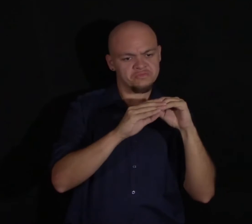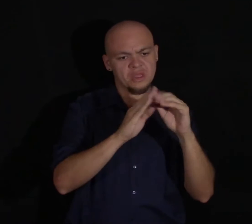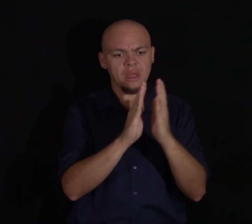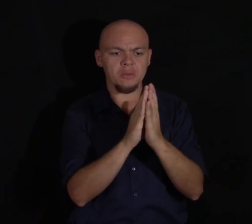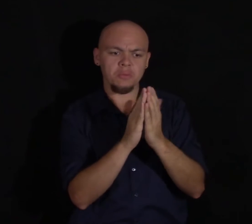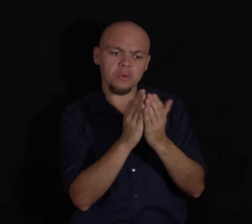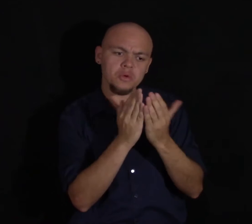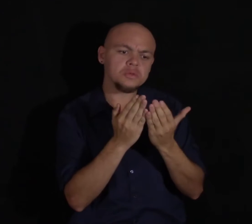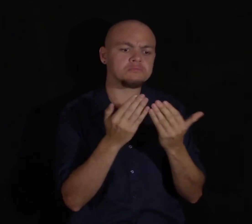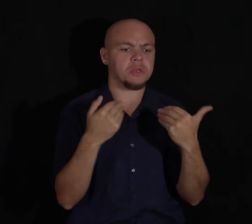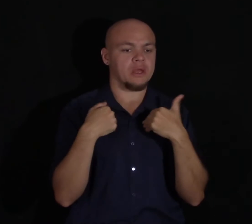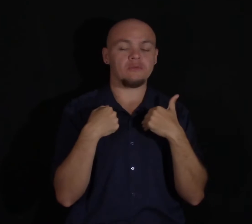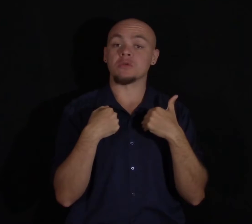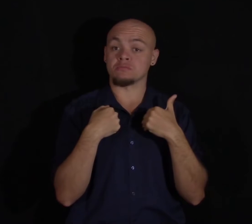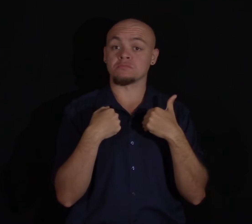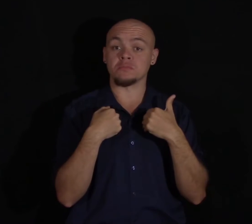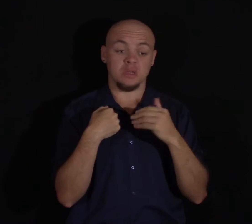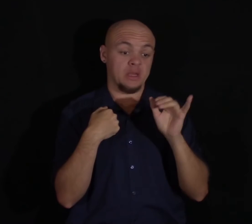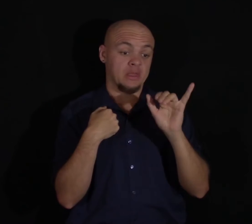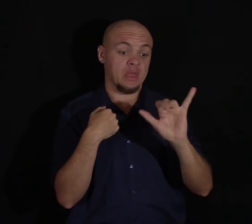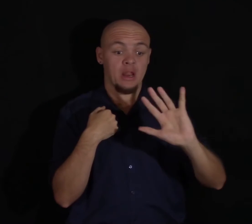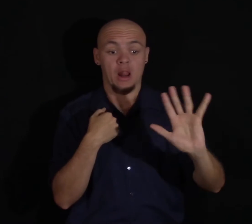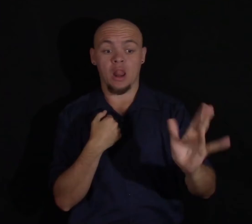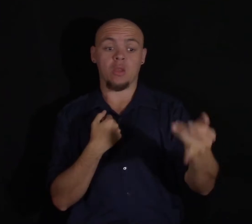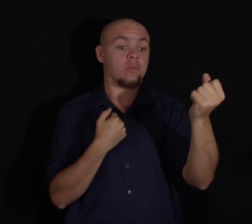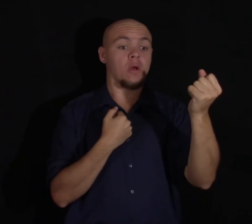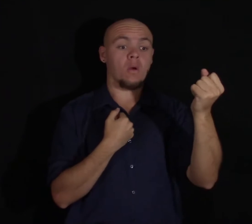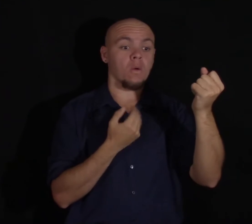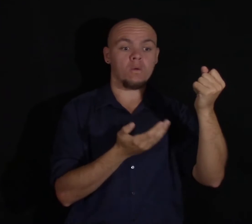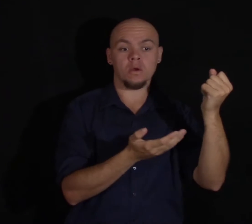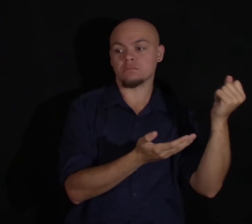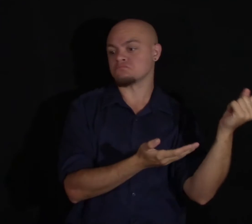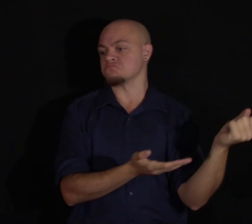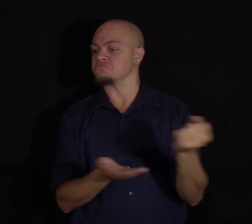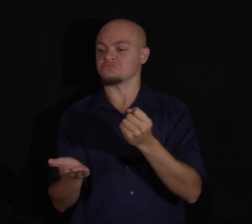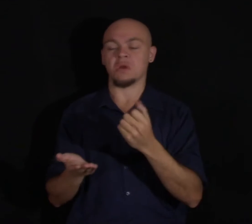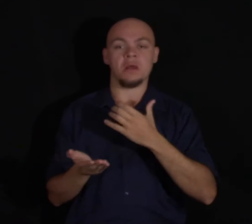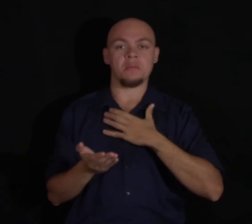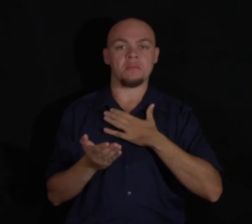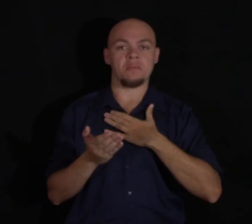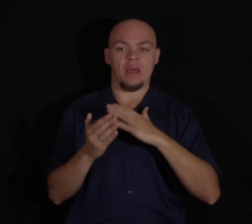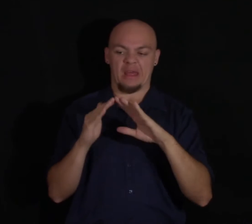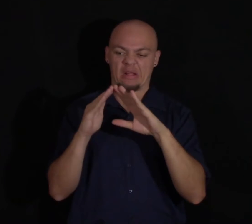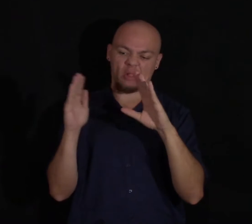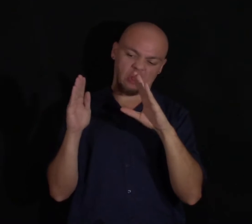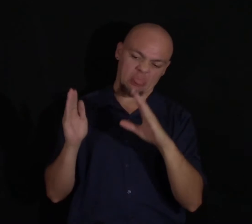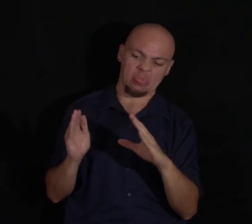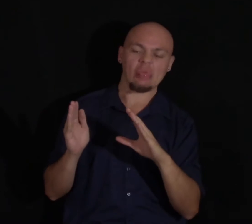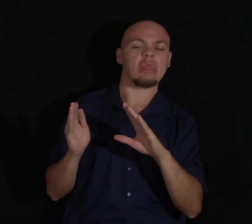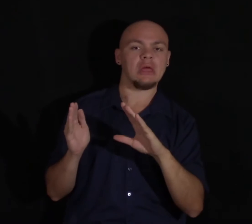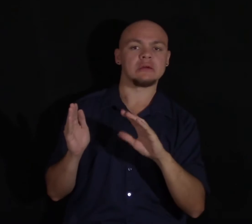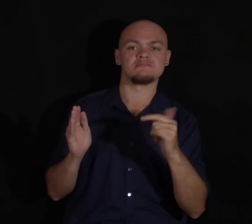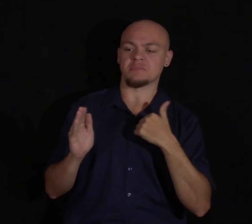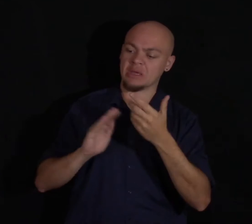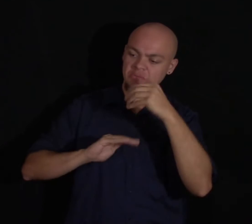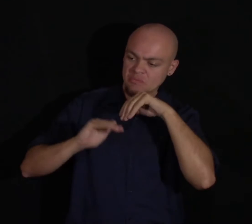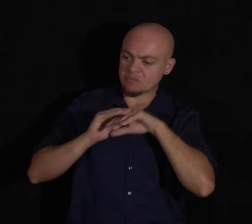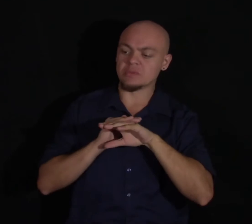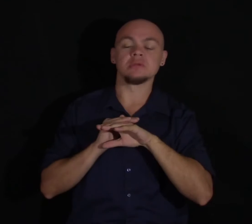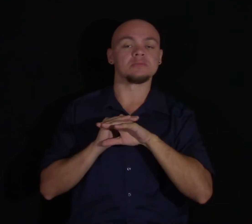I eagerly seized the prize and returned with it to my hovel. Fortunately, the books were written in the language, the